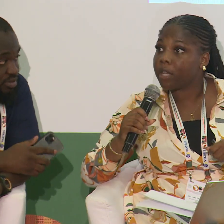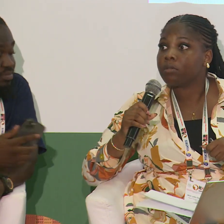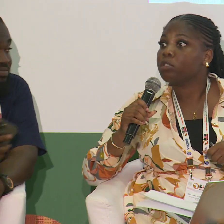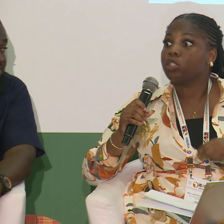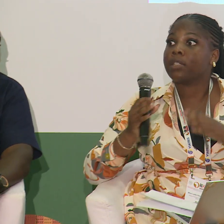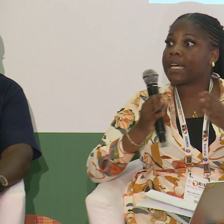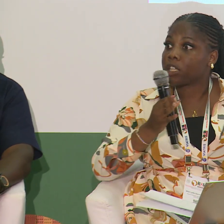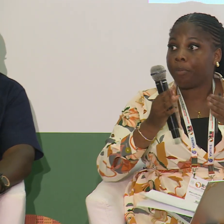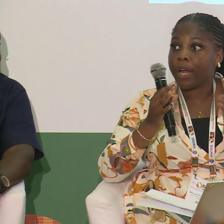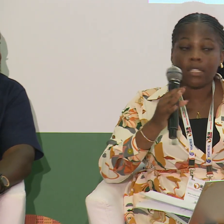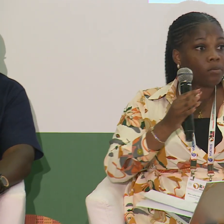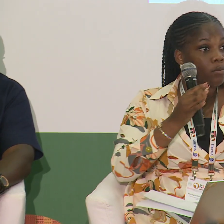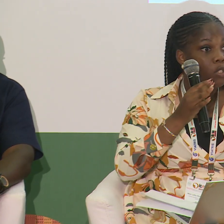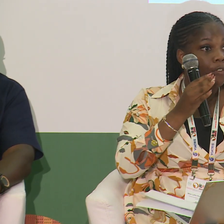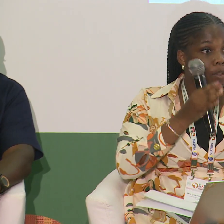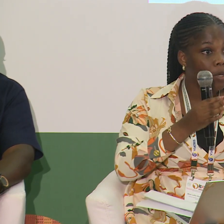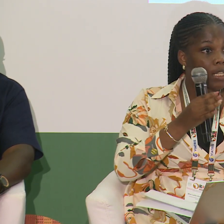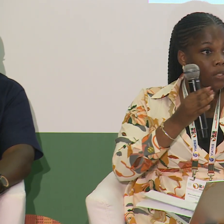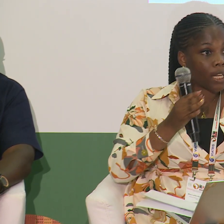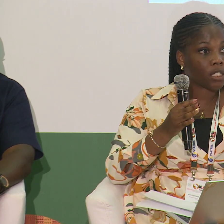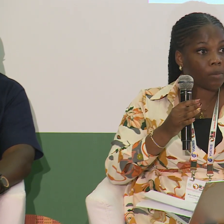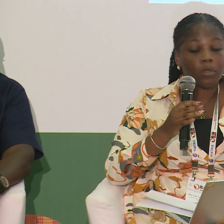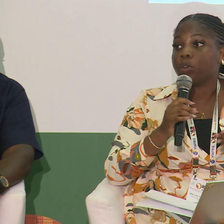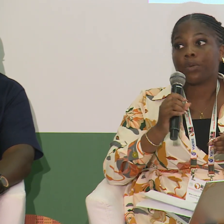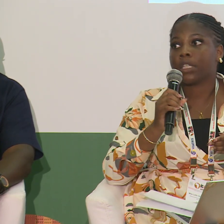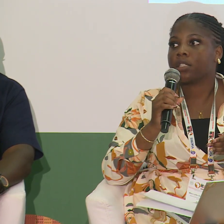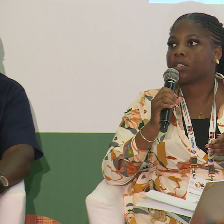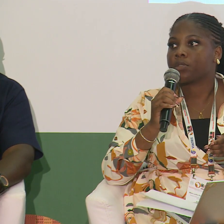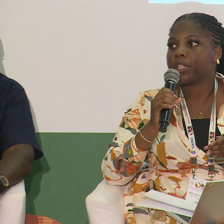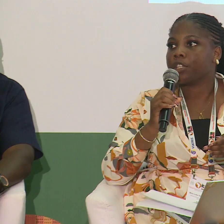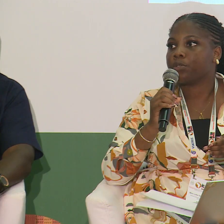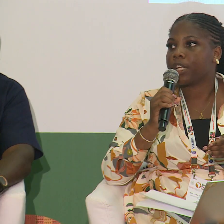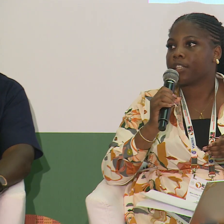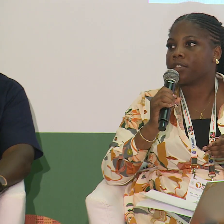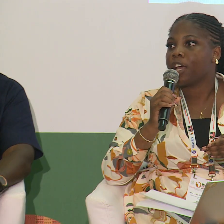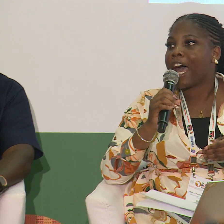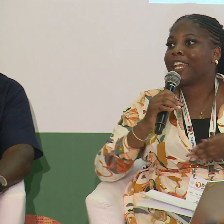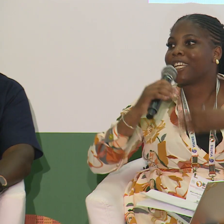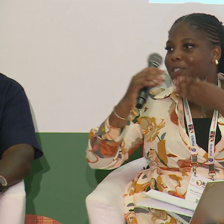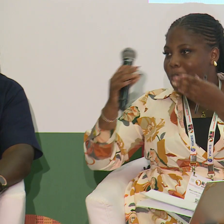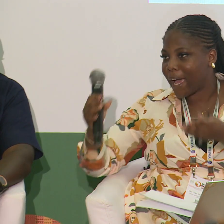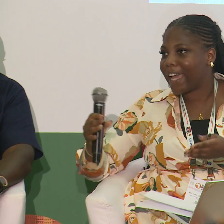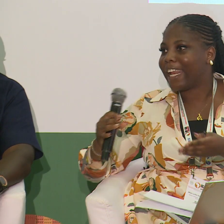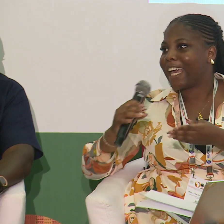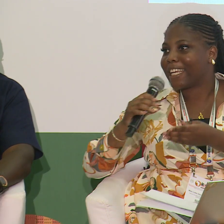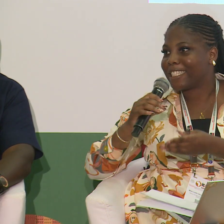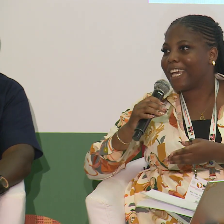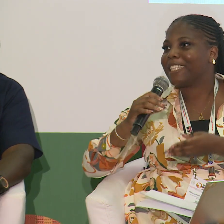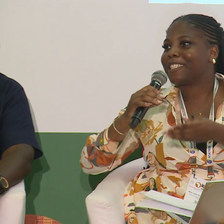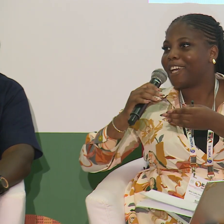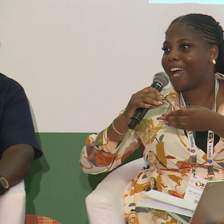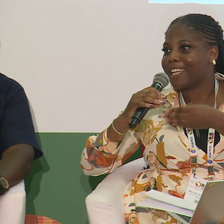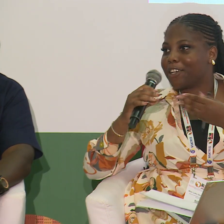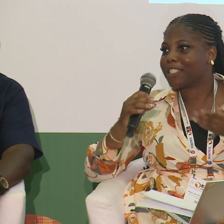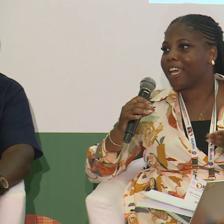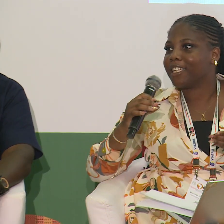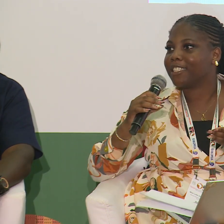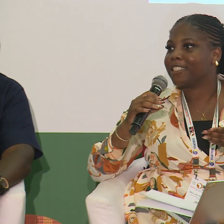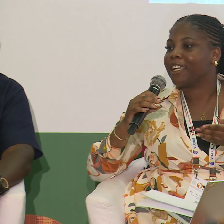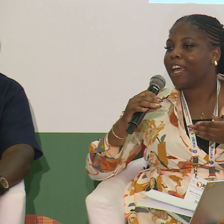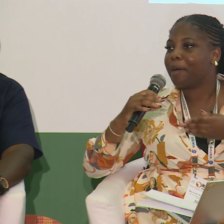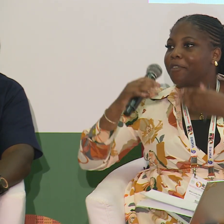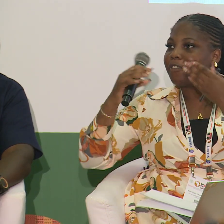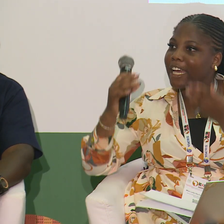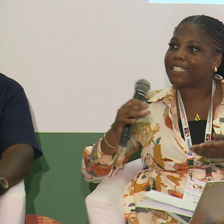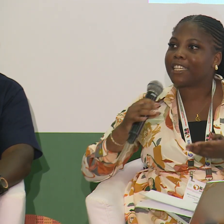Okay, that's a comparison between female sex orgasm. No, we didn't do that. And that's why, like I said at the